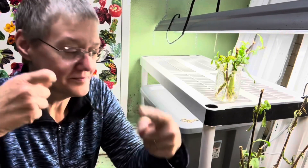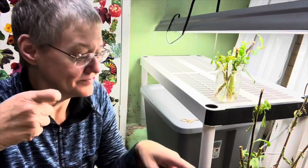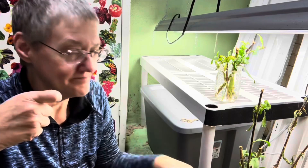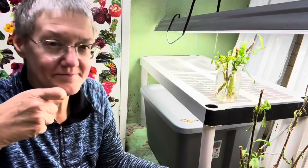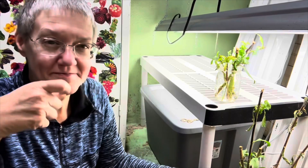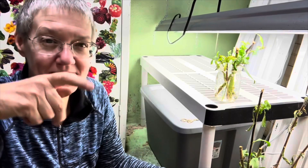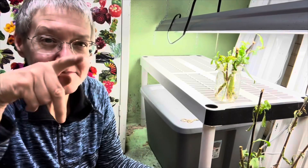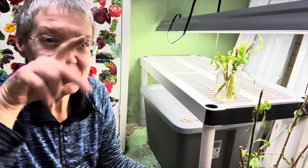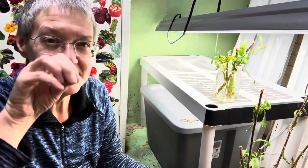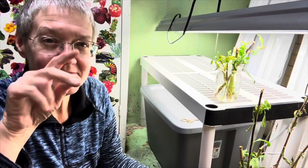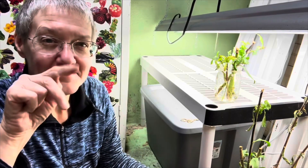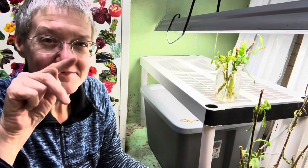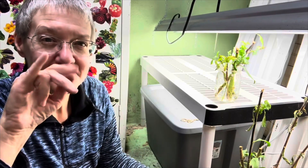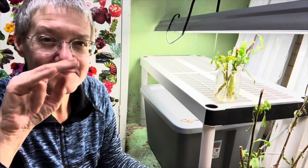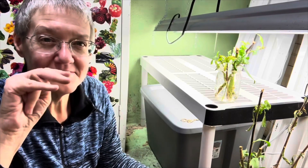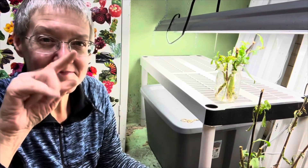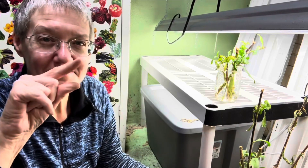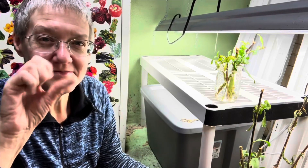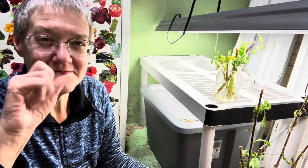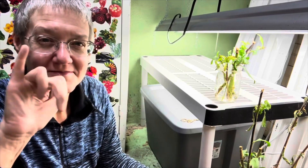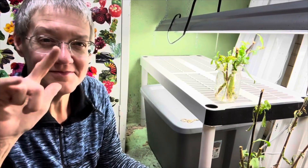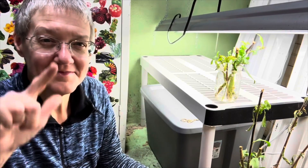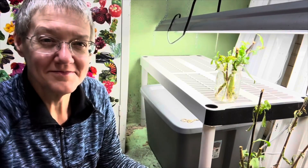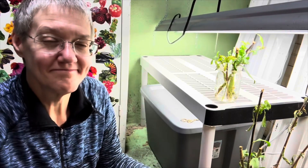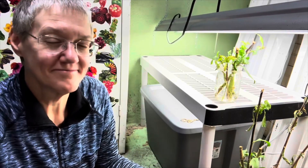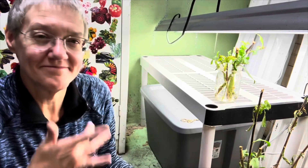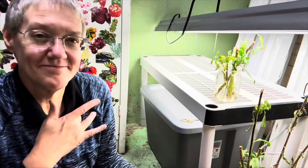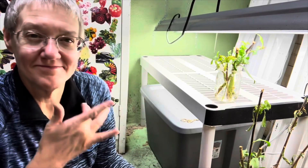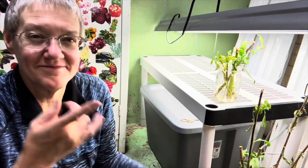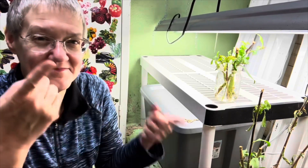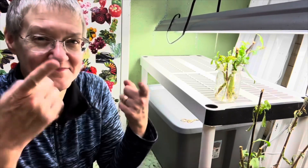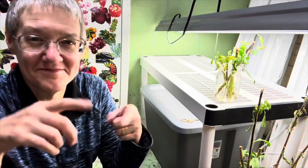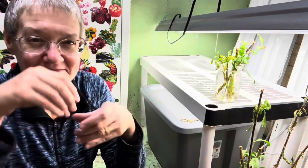potting soil mix. It tends to happen when you grow plants indoors.